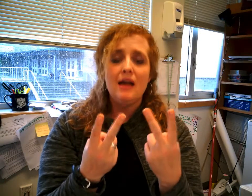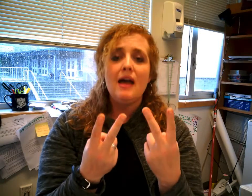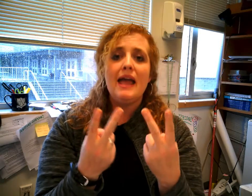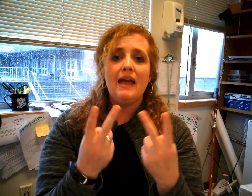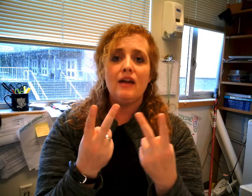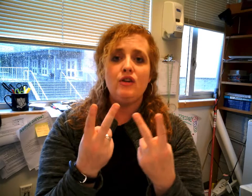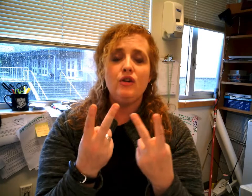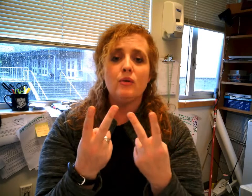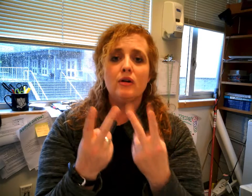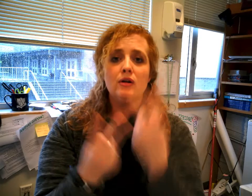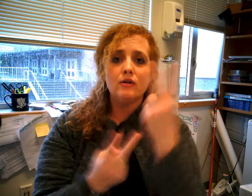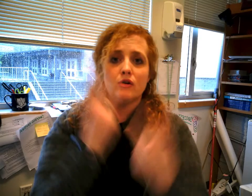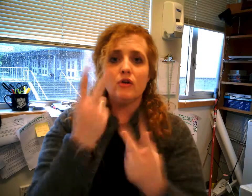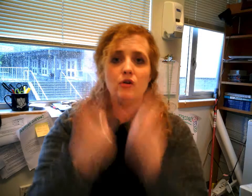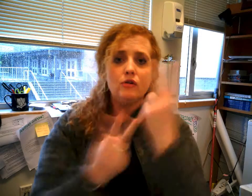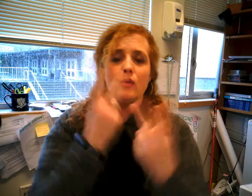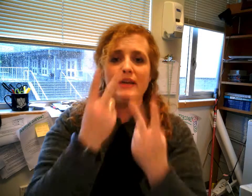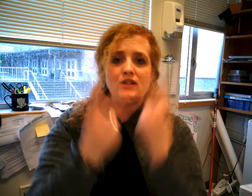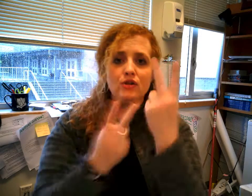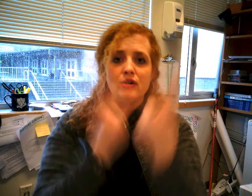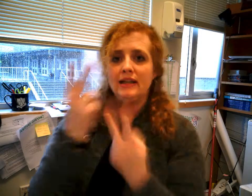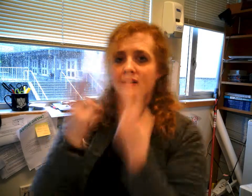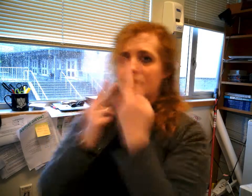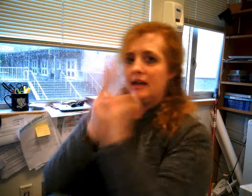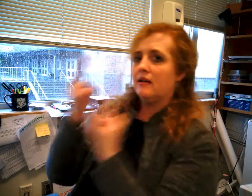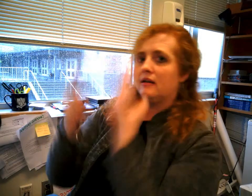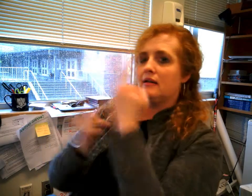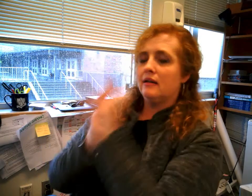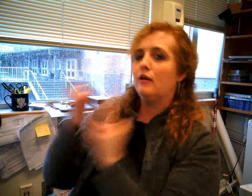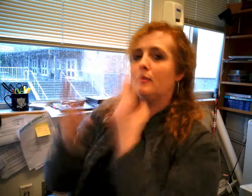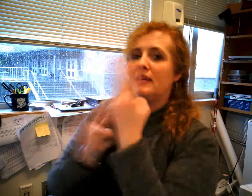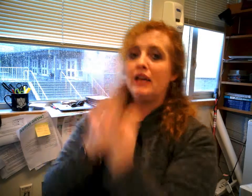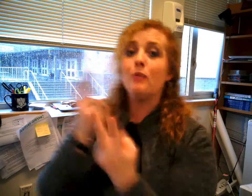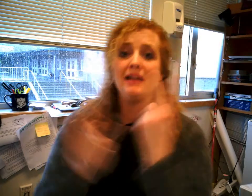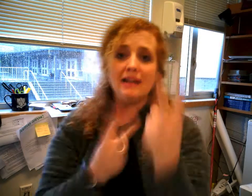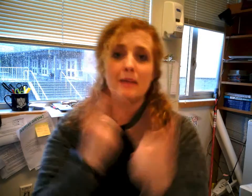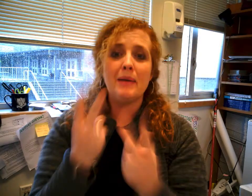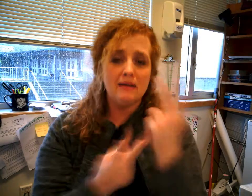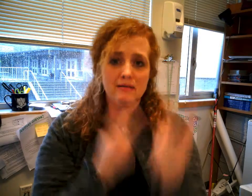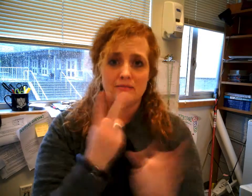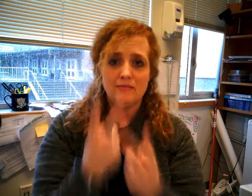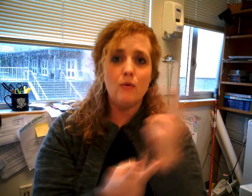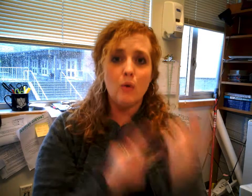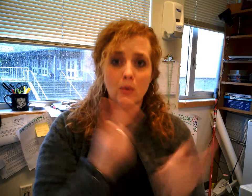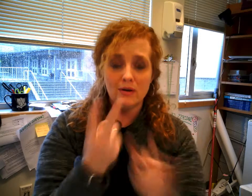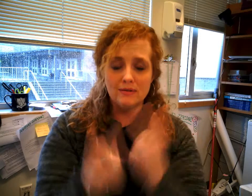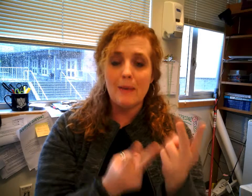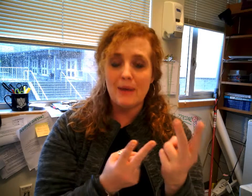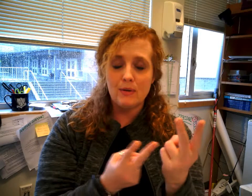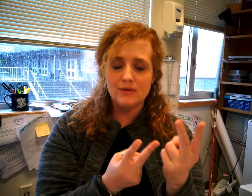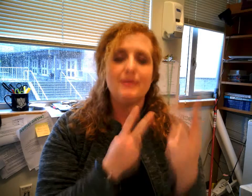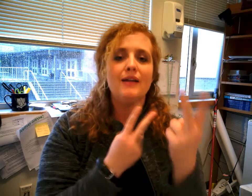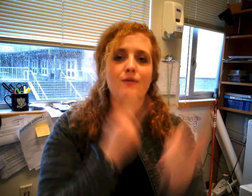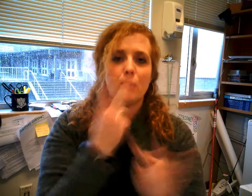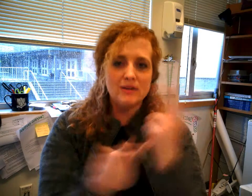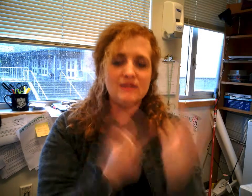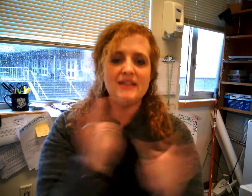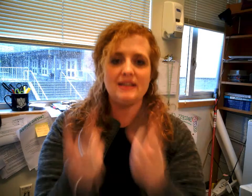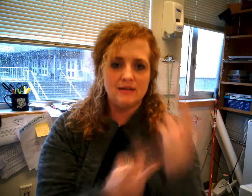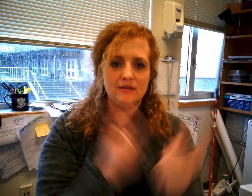And you are going circling like you're pedaling a bike. forward, not backwards, forwards, visit,